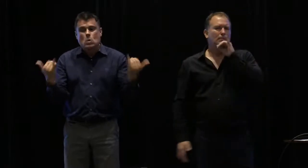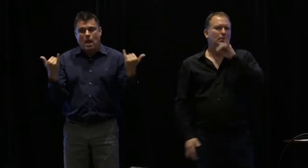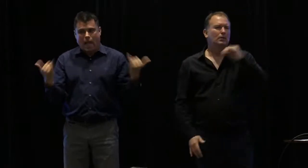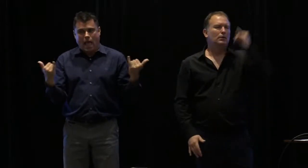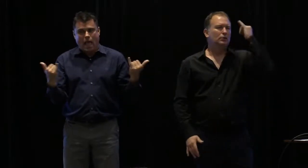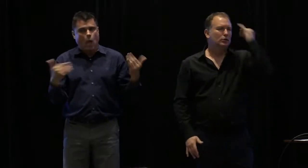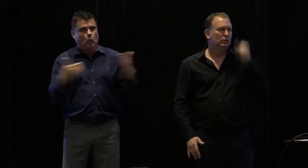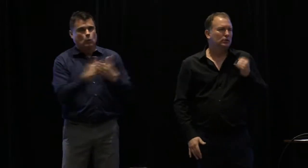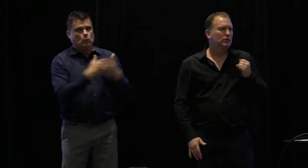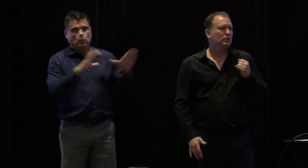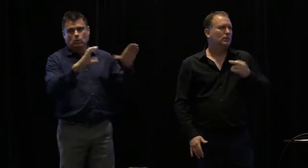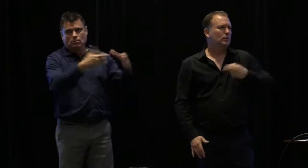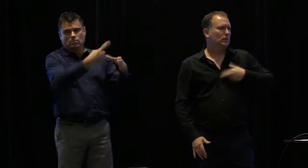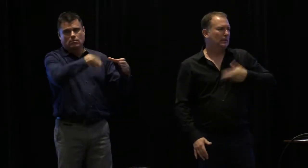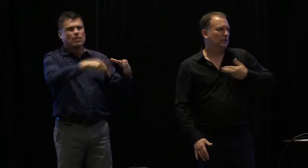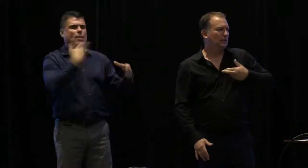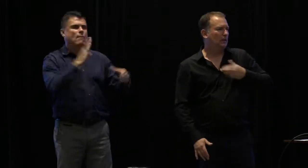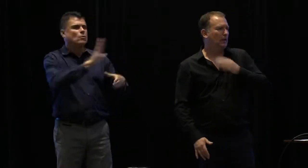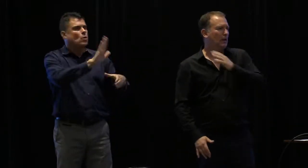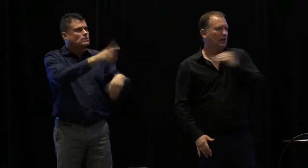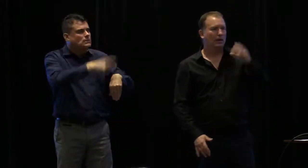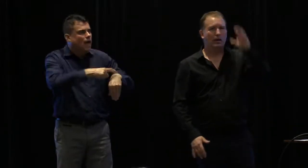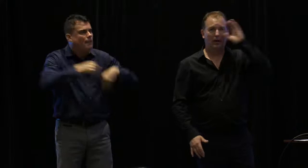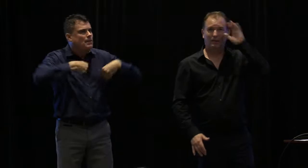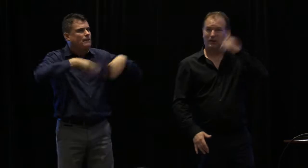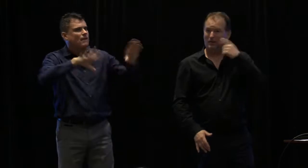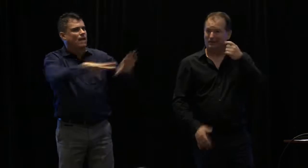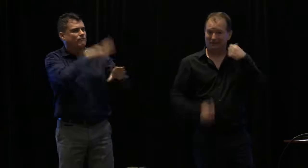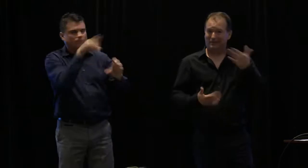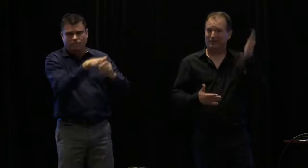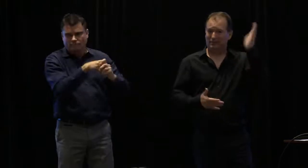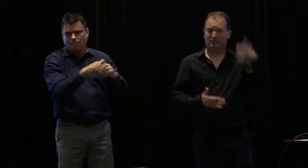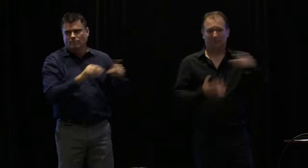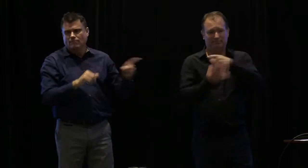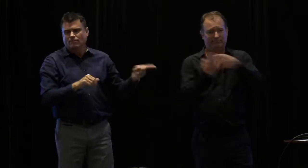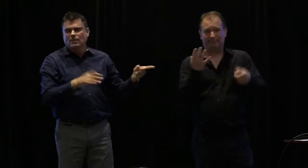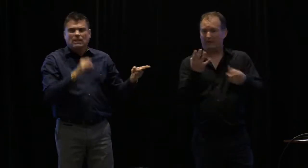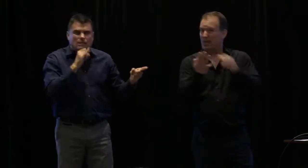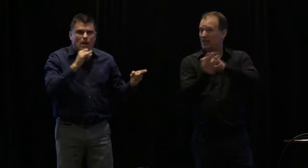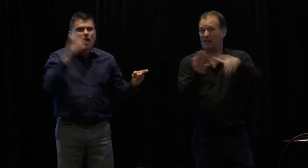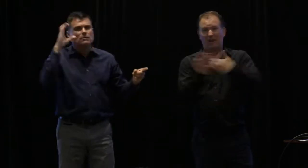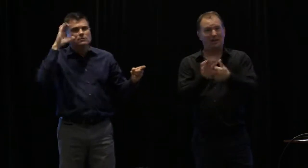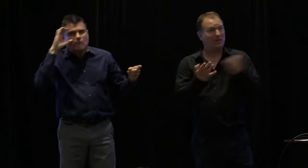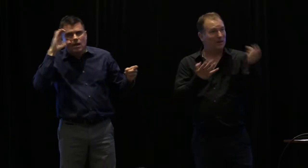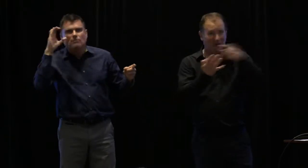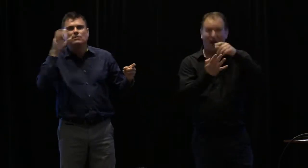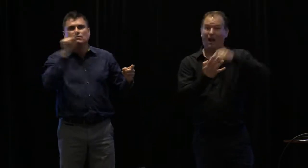new board that is under the leadership of Reiki and Imran and Jesse,